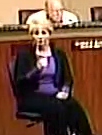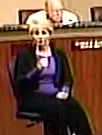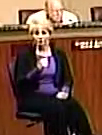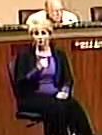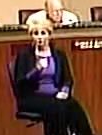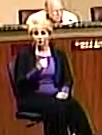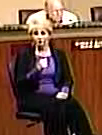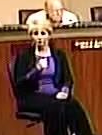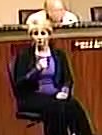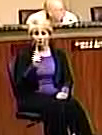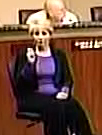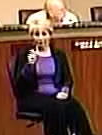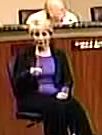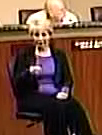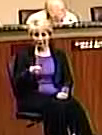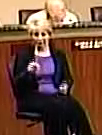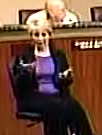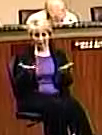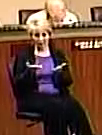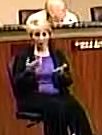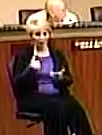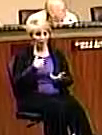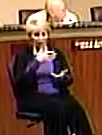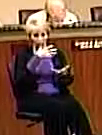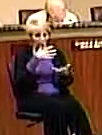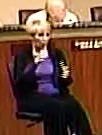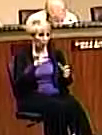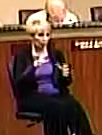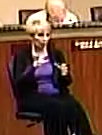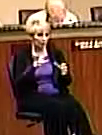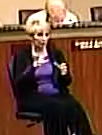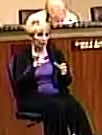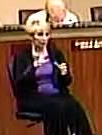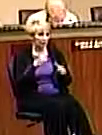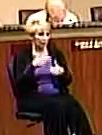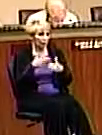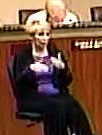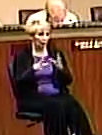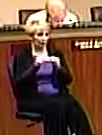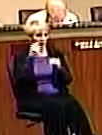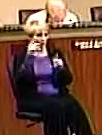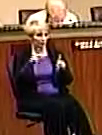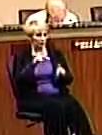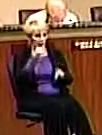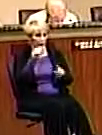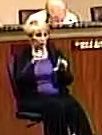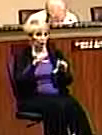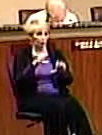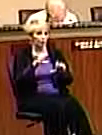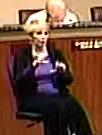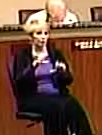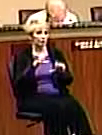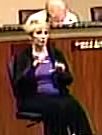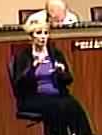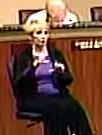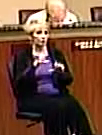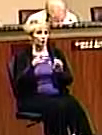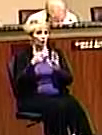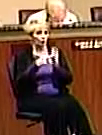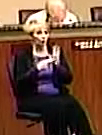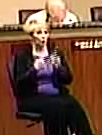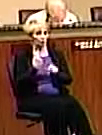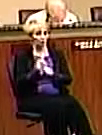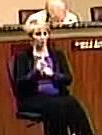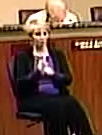the gavel is here, and I don't want to adjourn the meeting because someone's not doing the rules